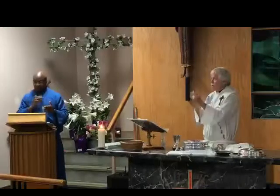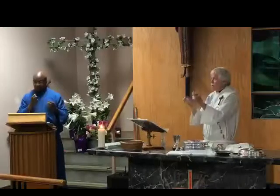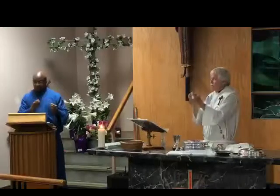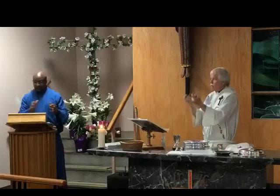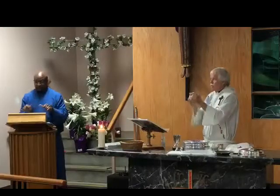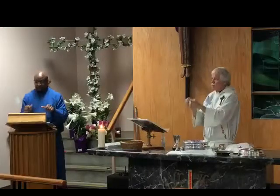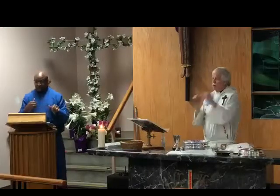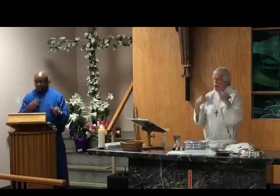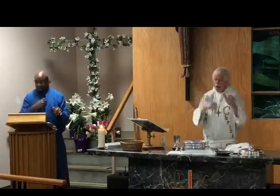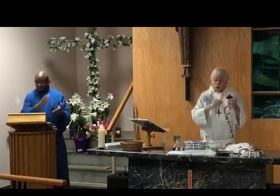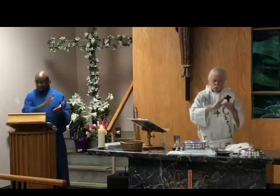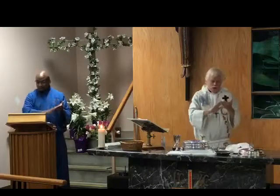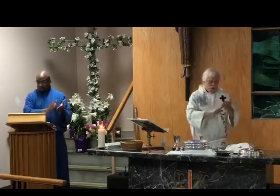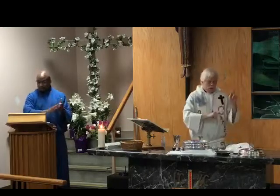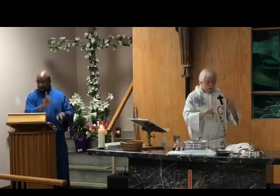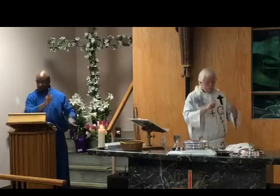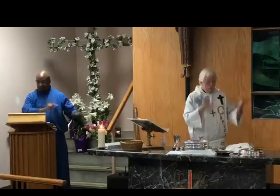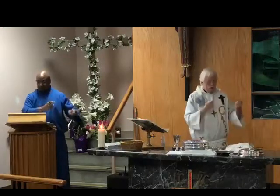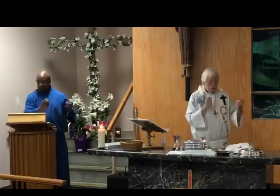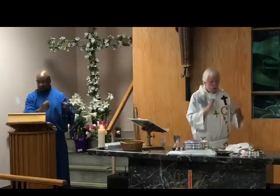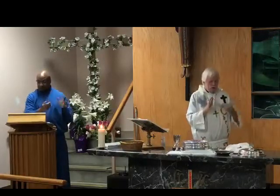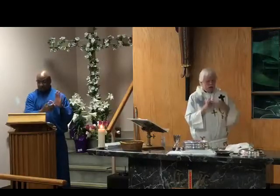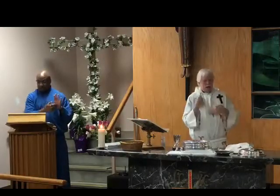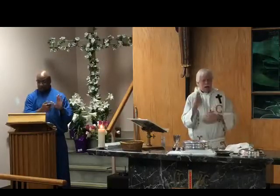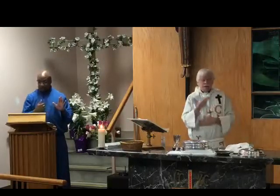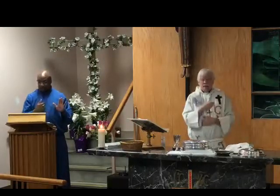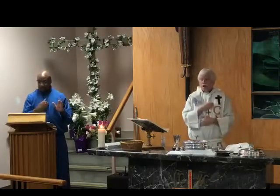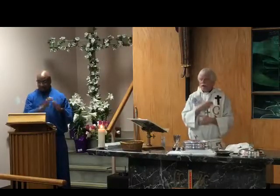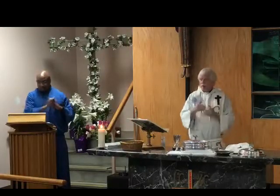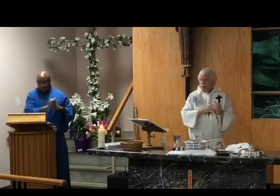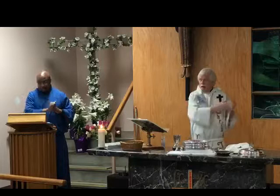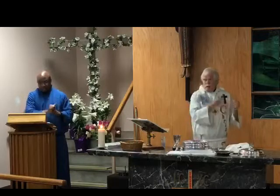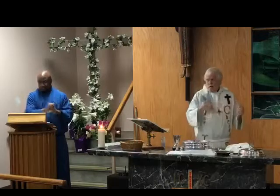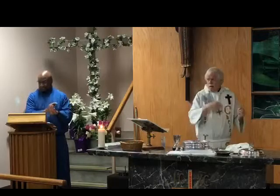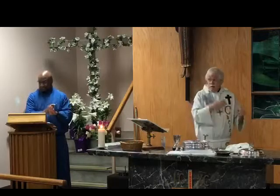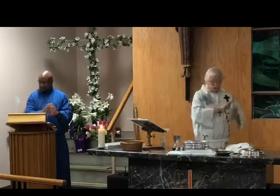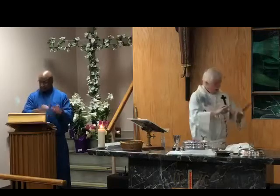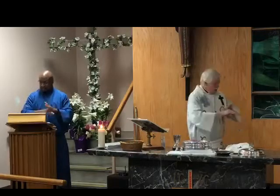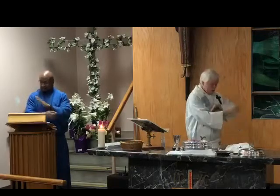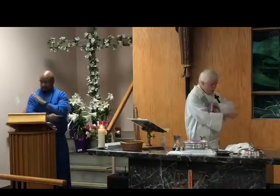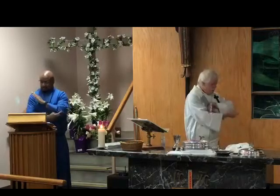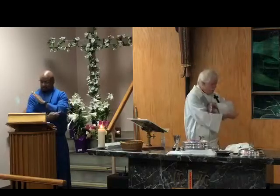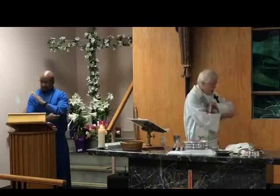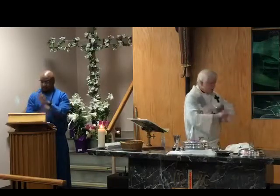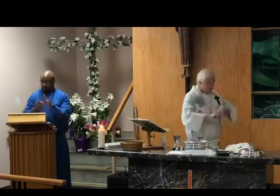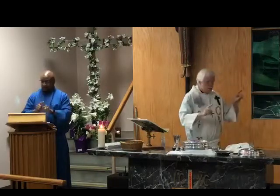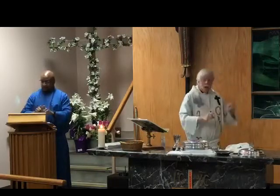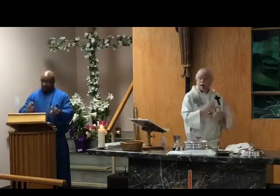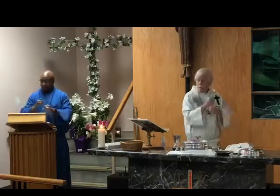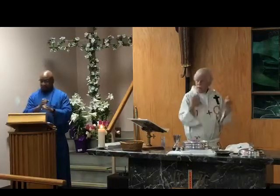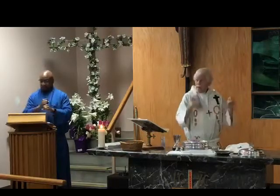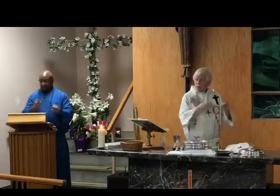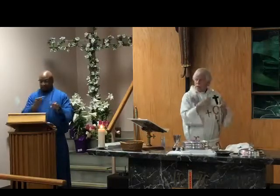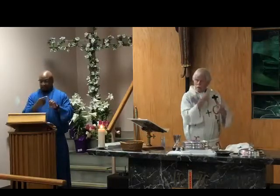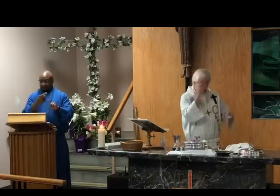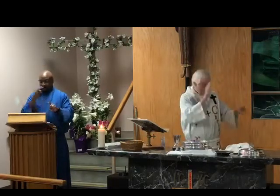us our sins as we forgive those who sin against us. Lead us not into temptation,